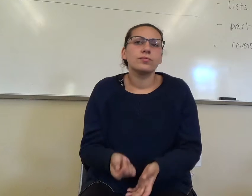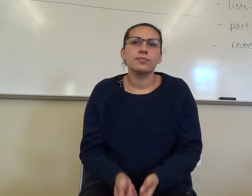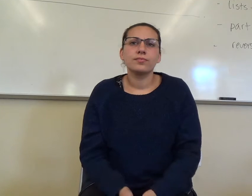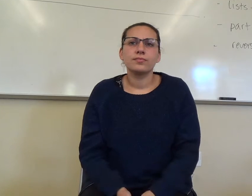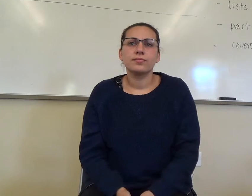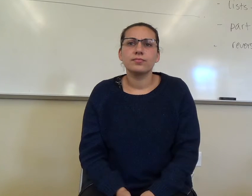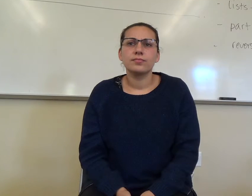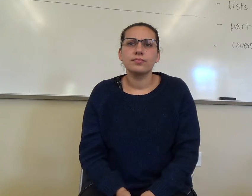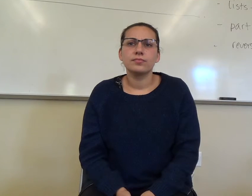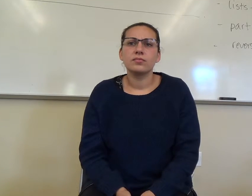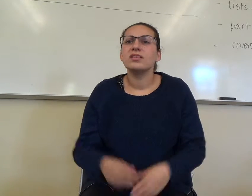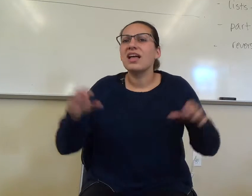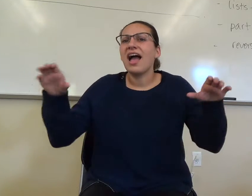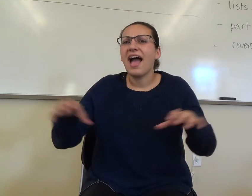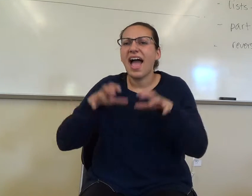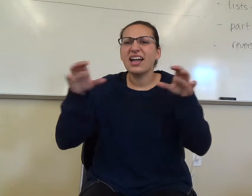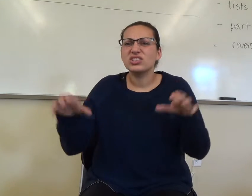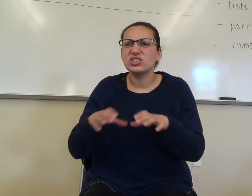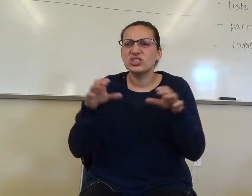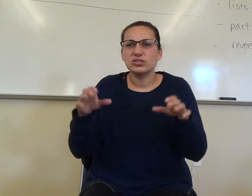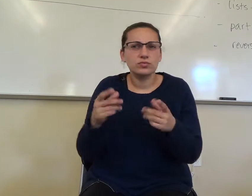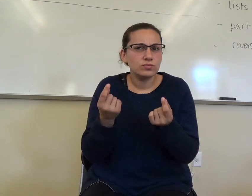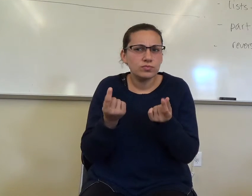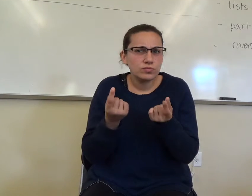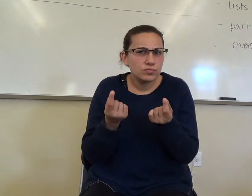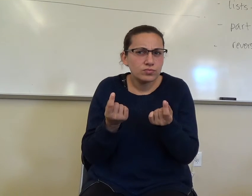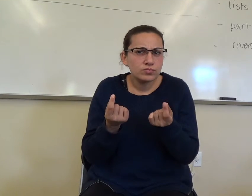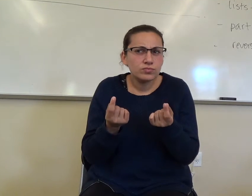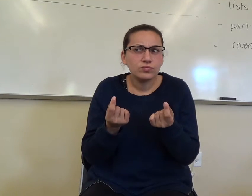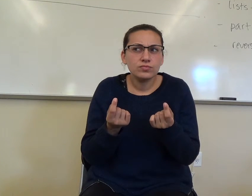What's the action? Watching.